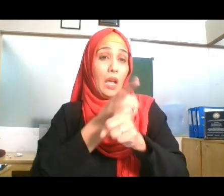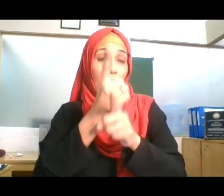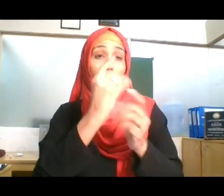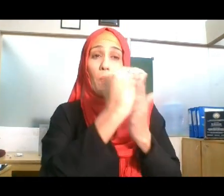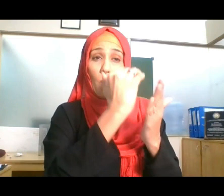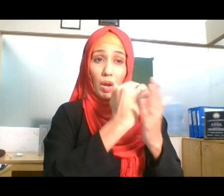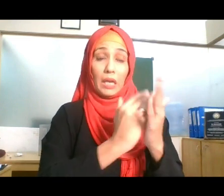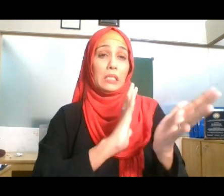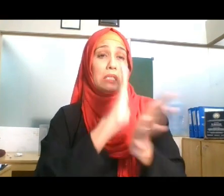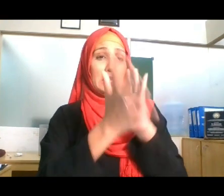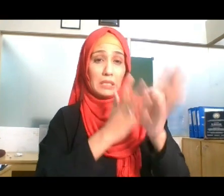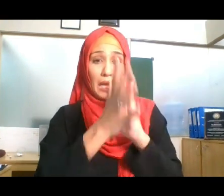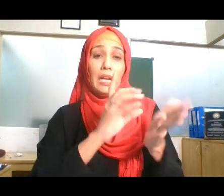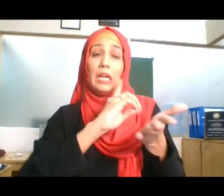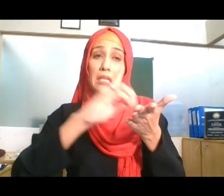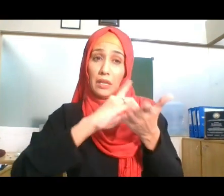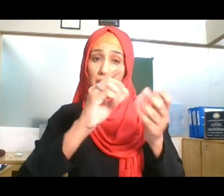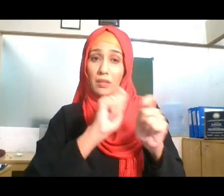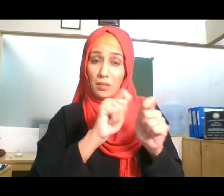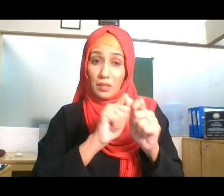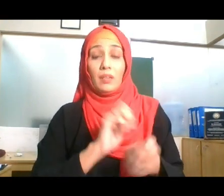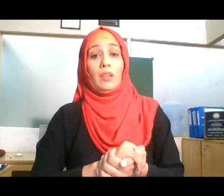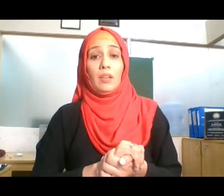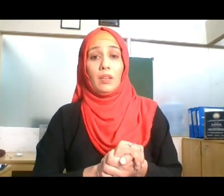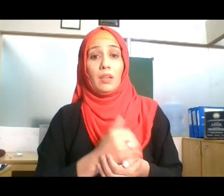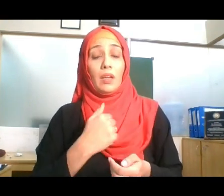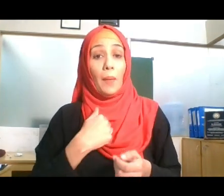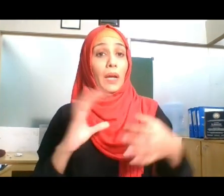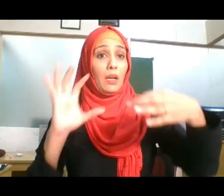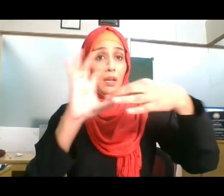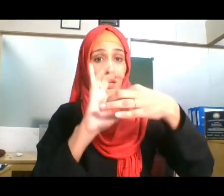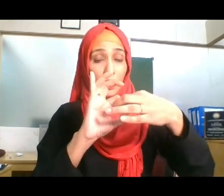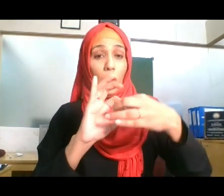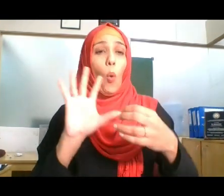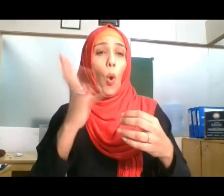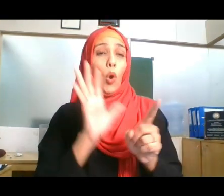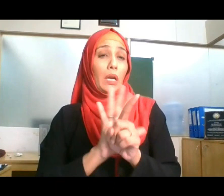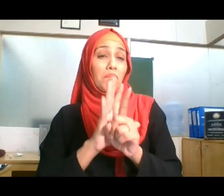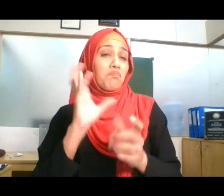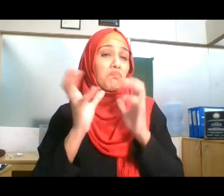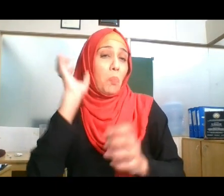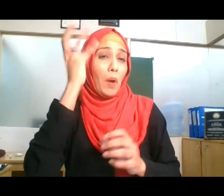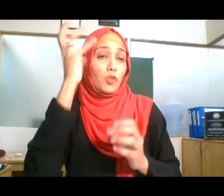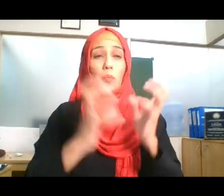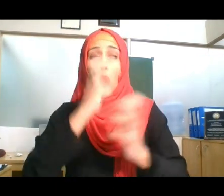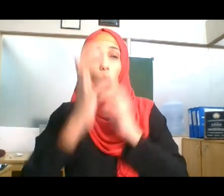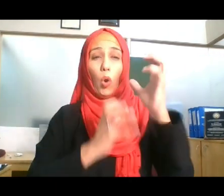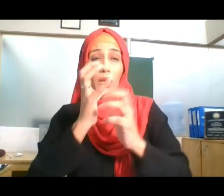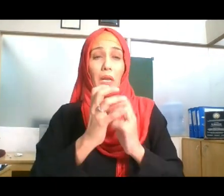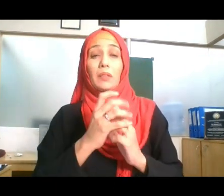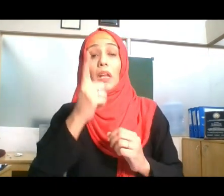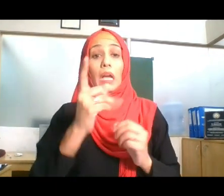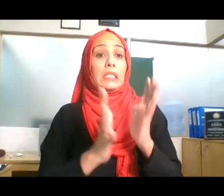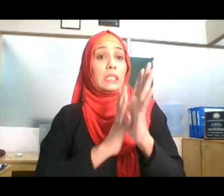to meet the needs of the deaf community. We've also partnered with leading organizations to add sign